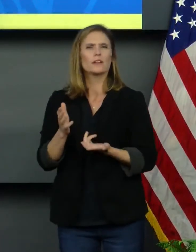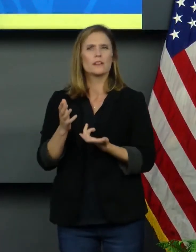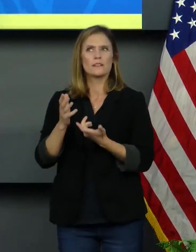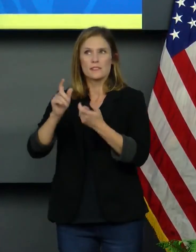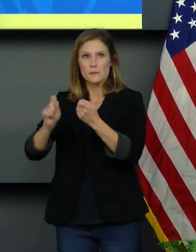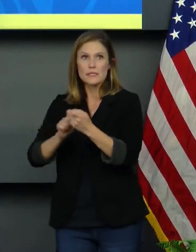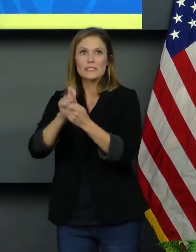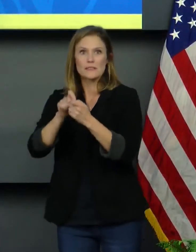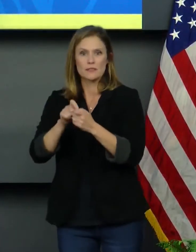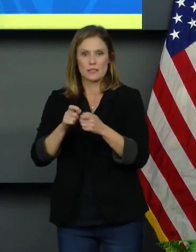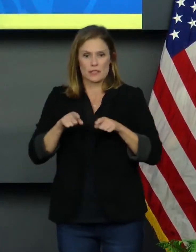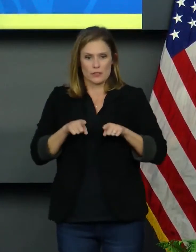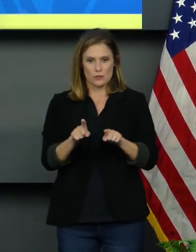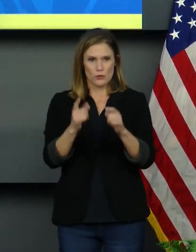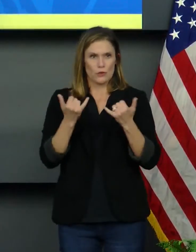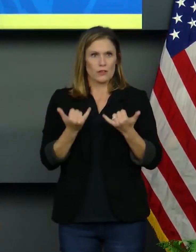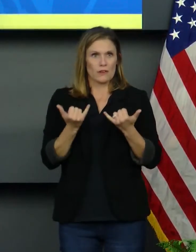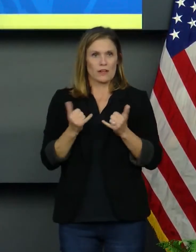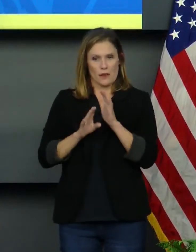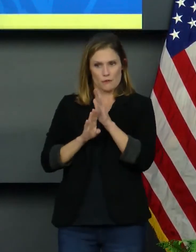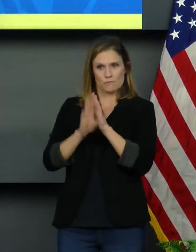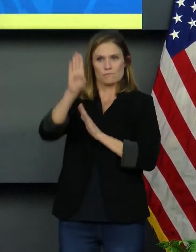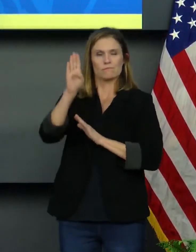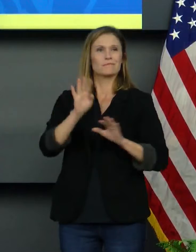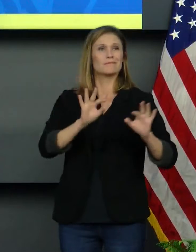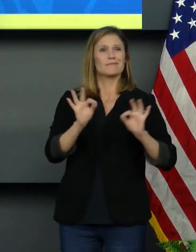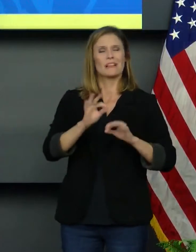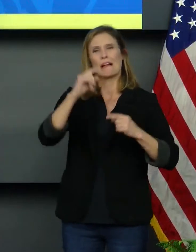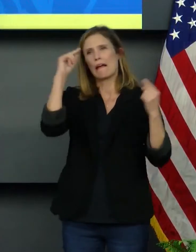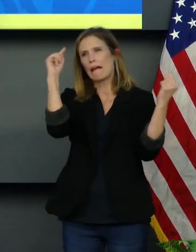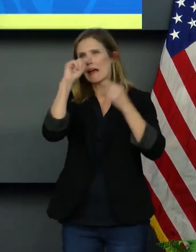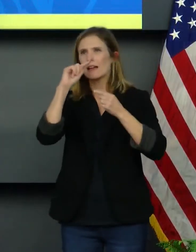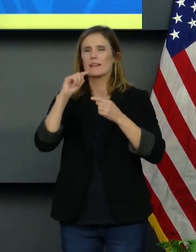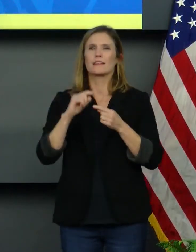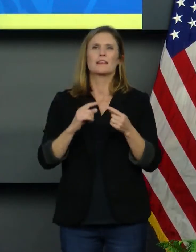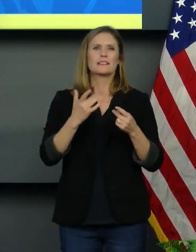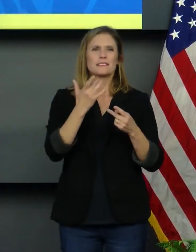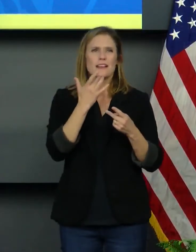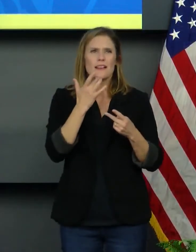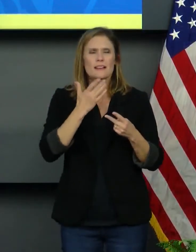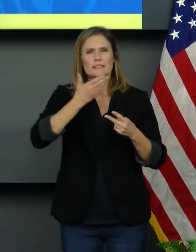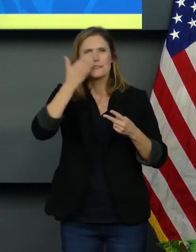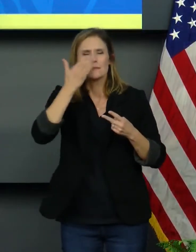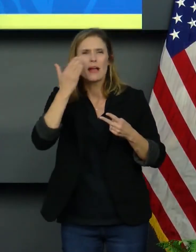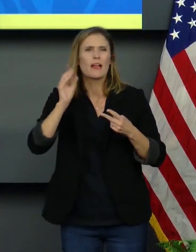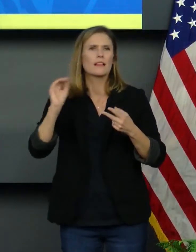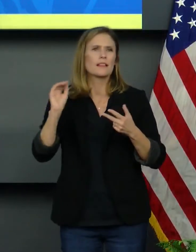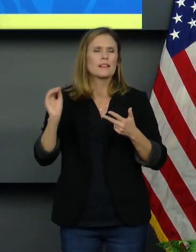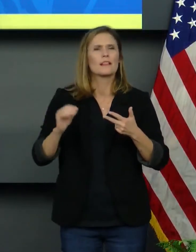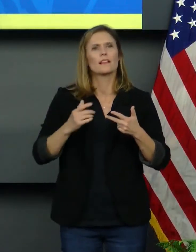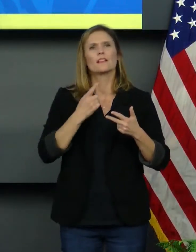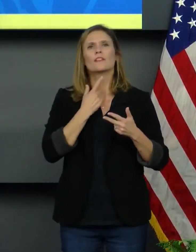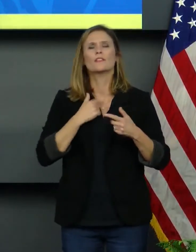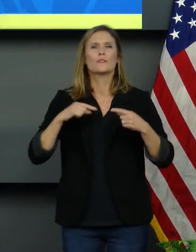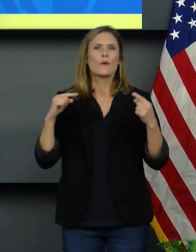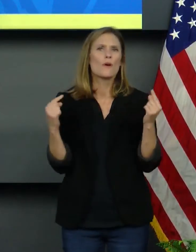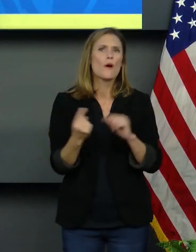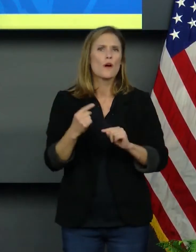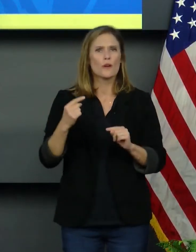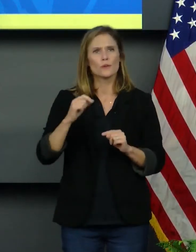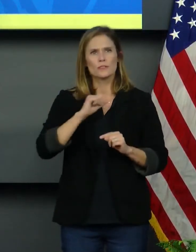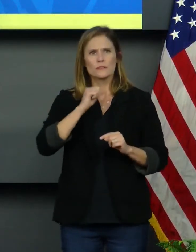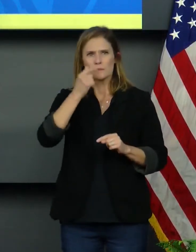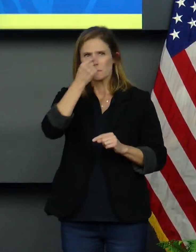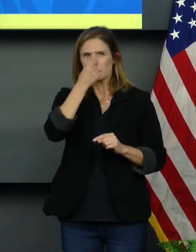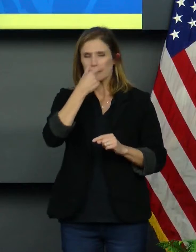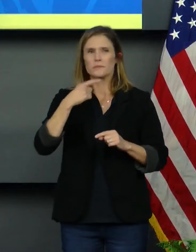in a surge like this. Minor symptoms like headache, loss of taste or smell, sore throat, congestion or runny